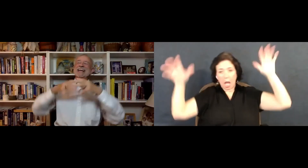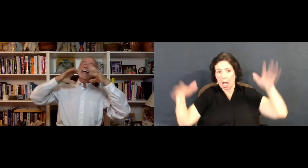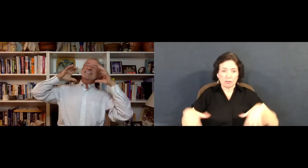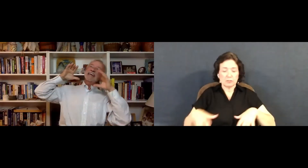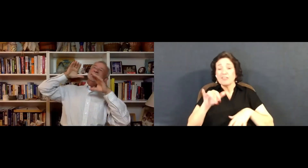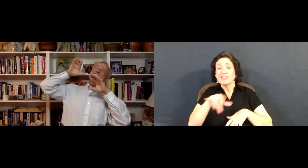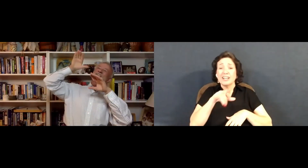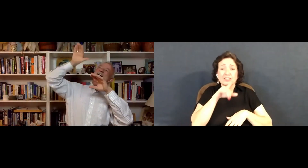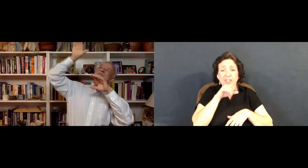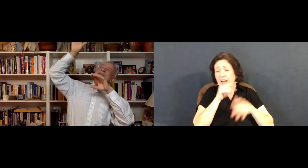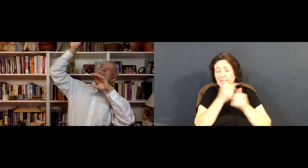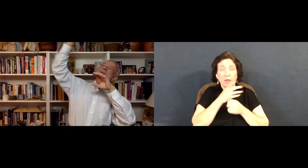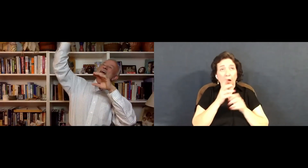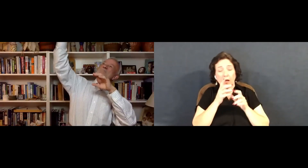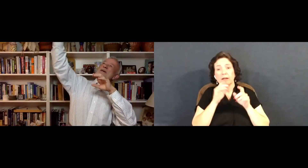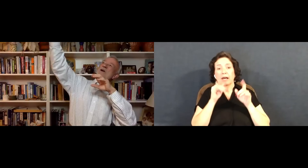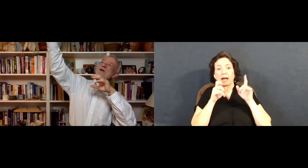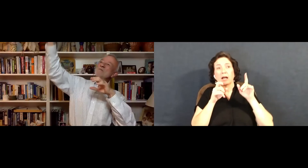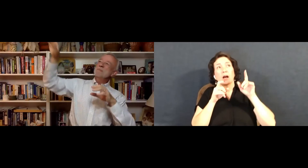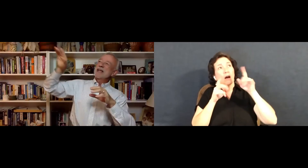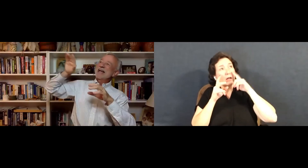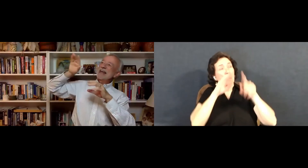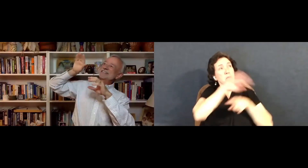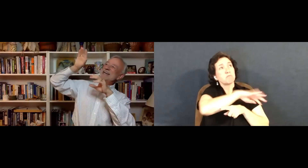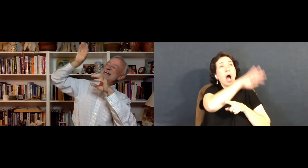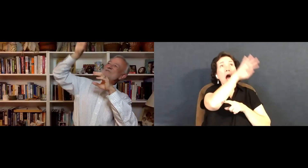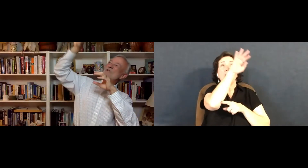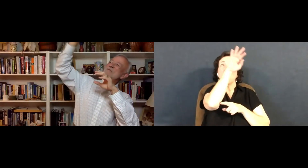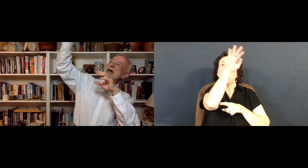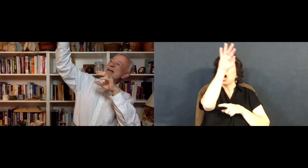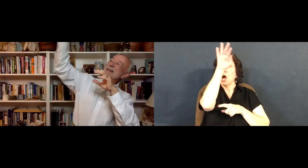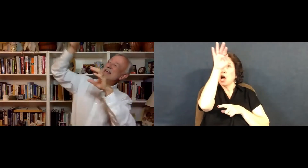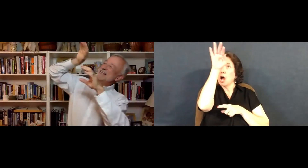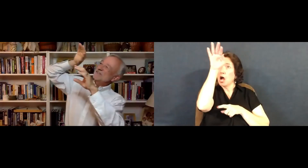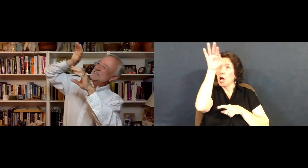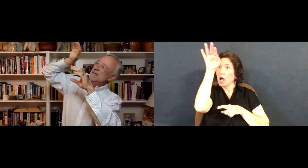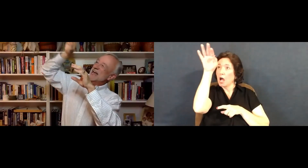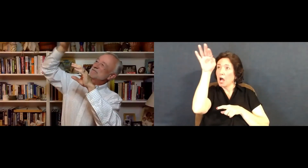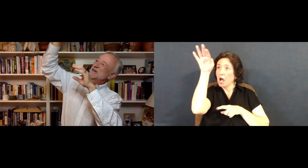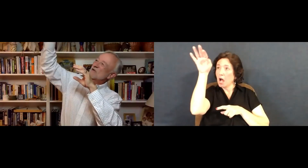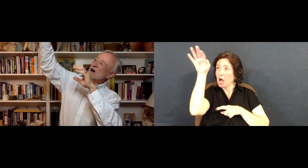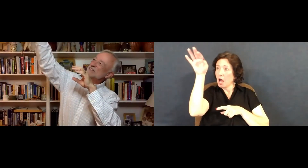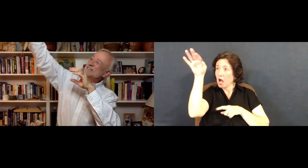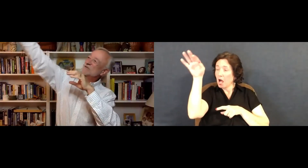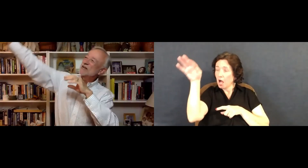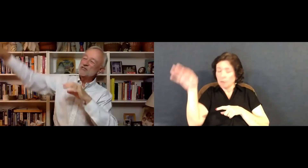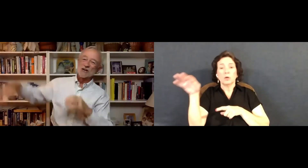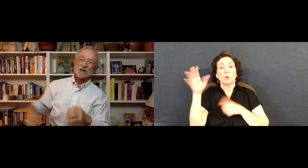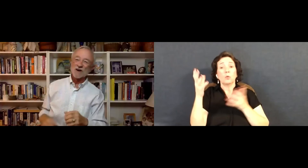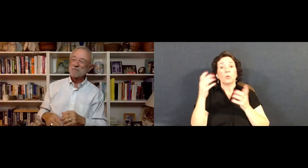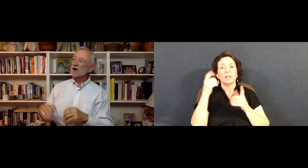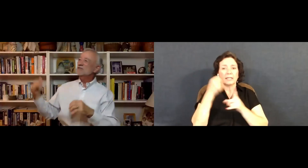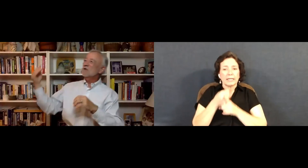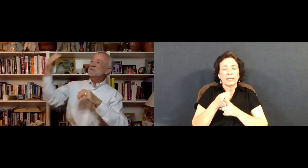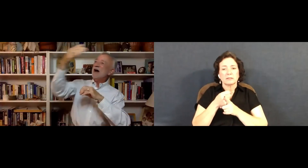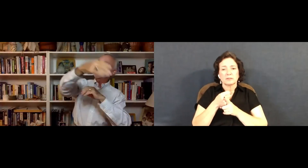Ike as he heads on up into the air in that big arc. And as they head toward the back, he slams across the windshield